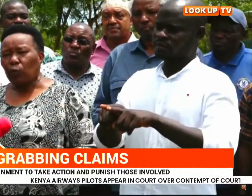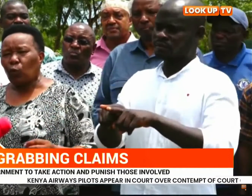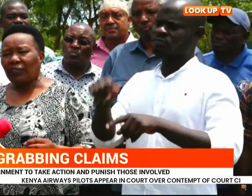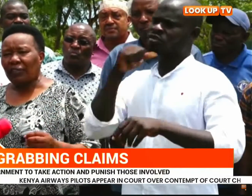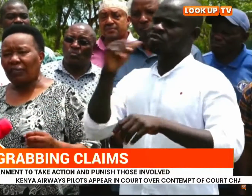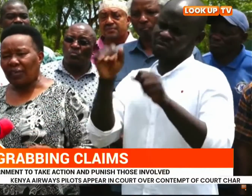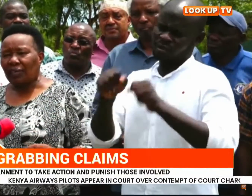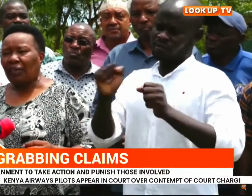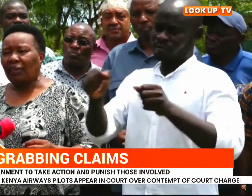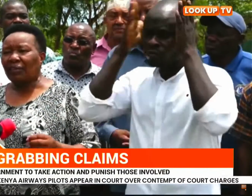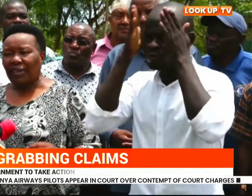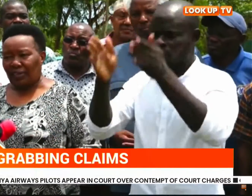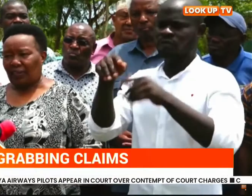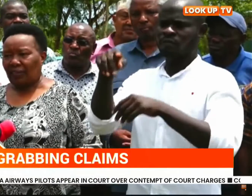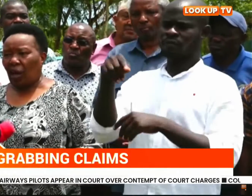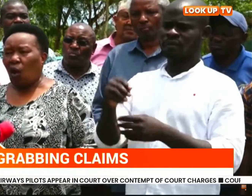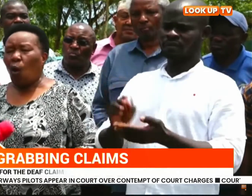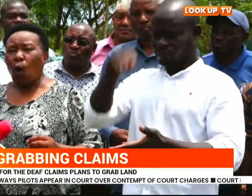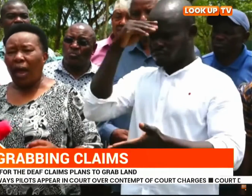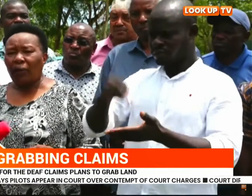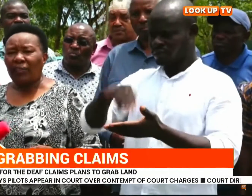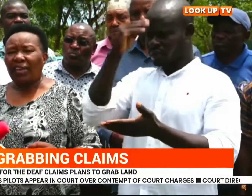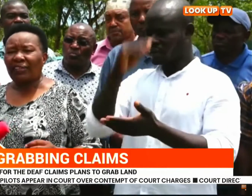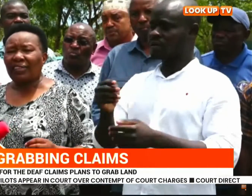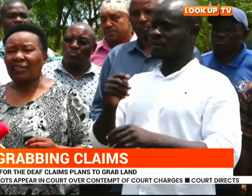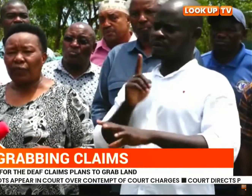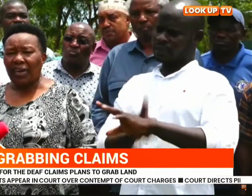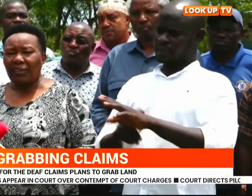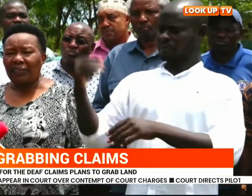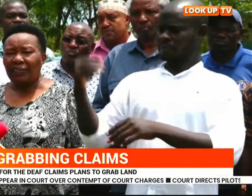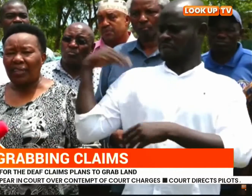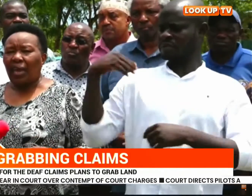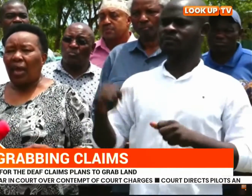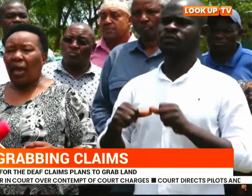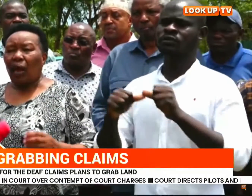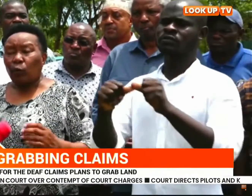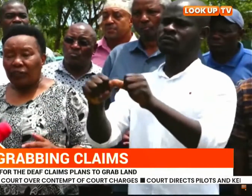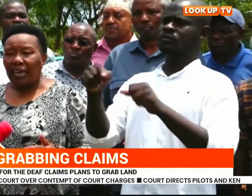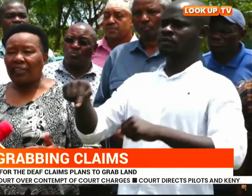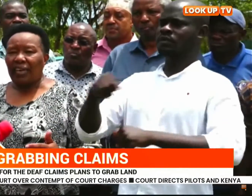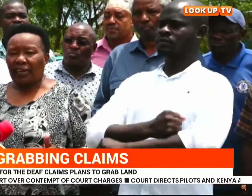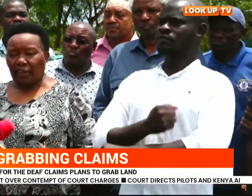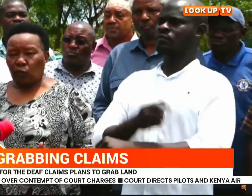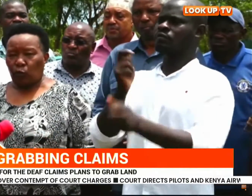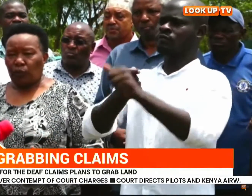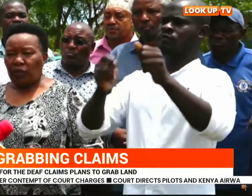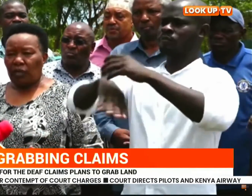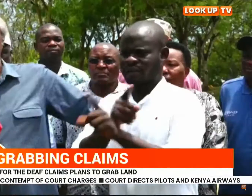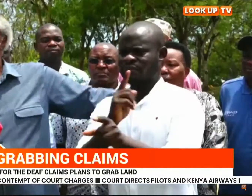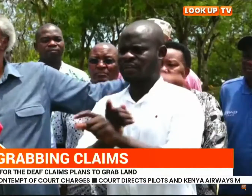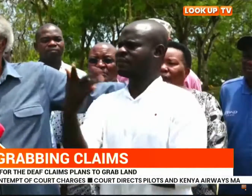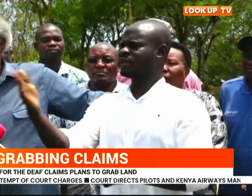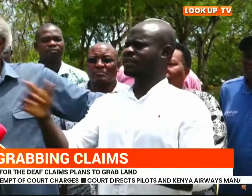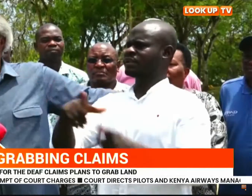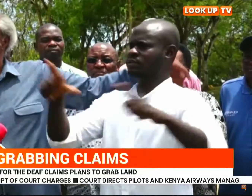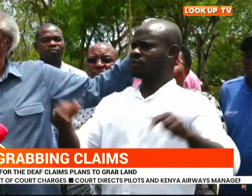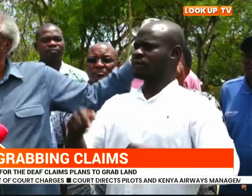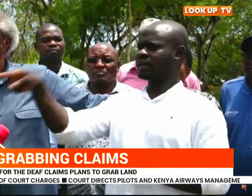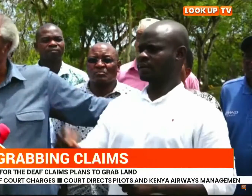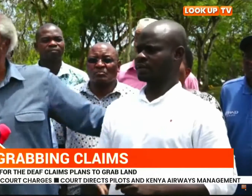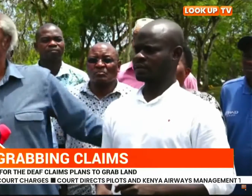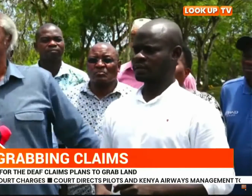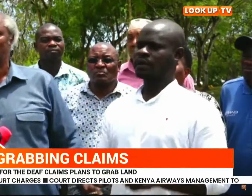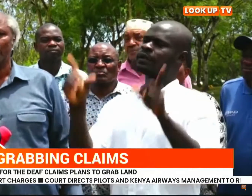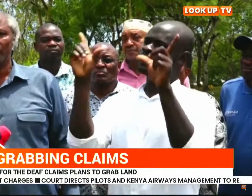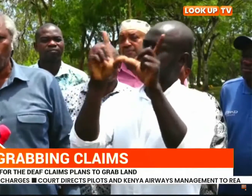able to concentrate in their studies while there is interference outside their classrooms. This land has a